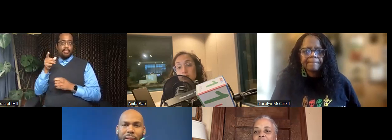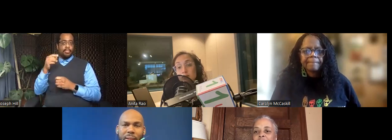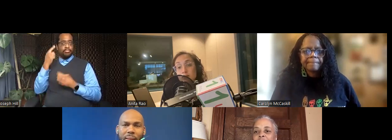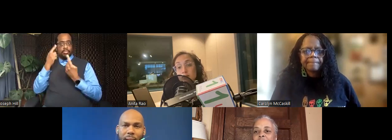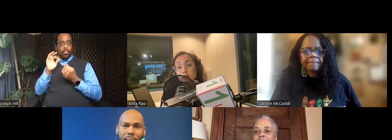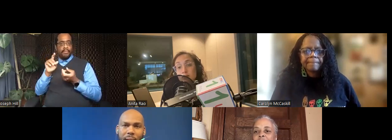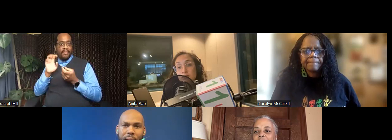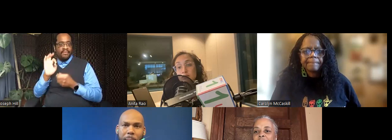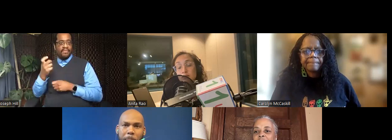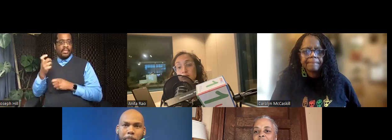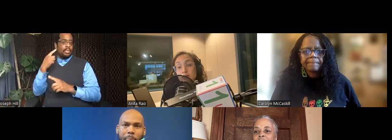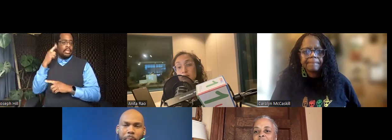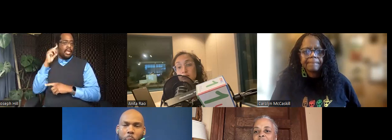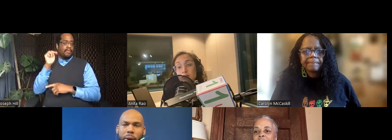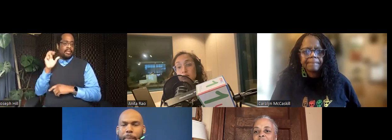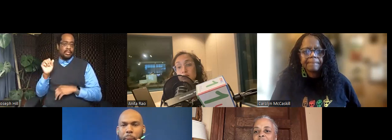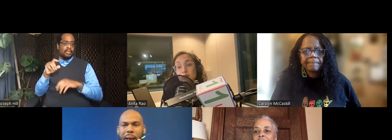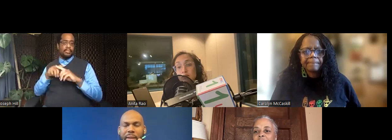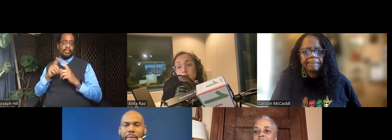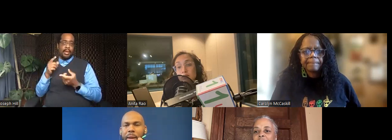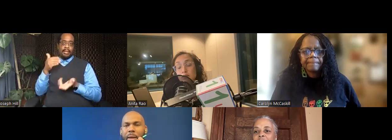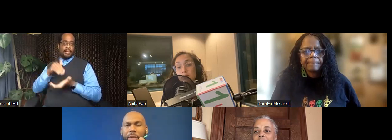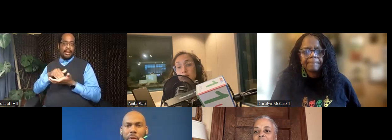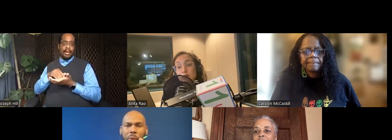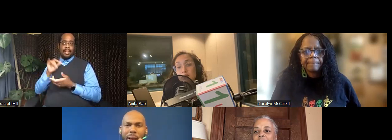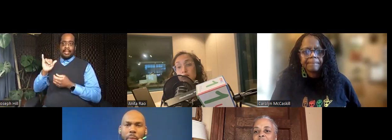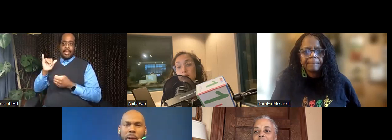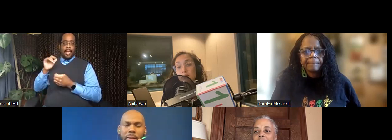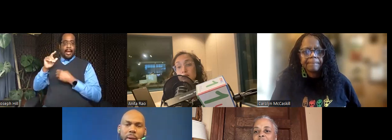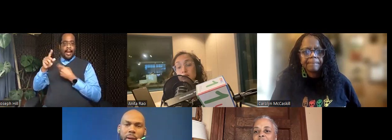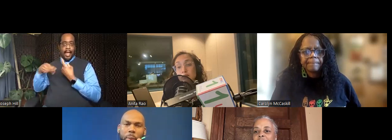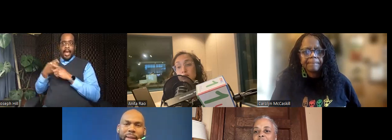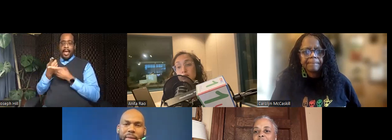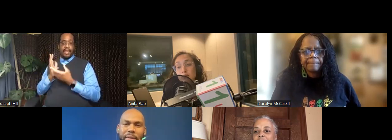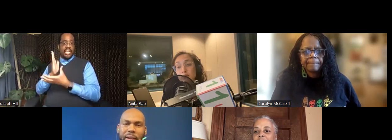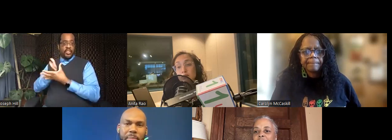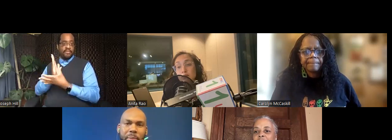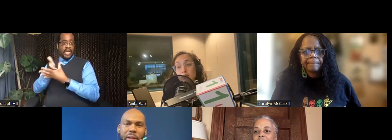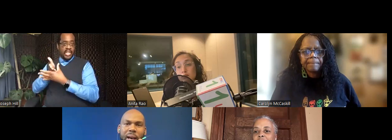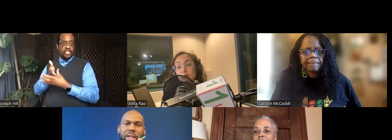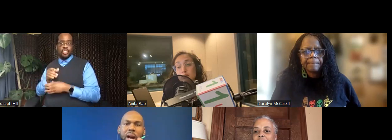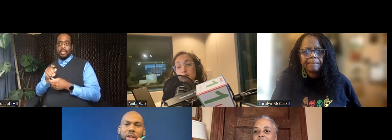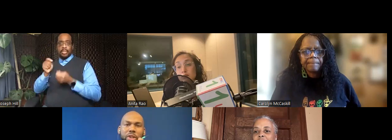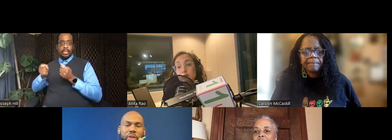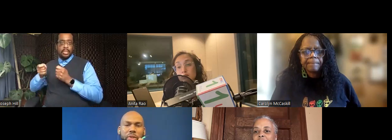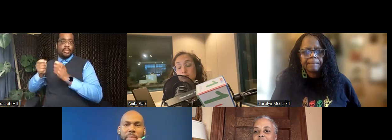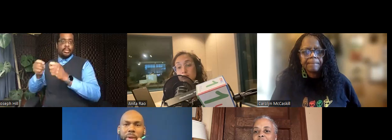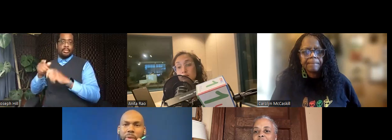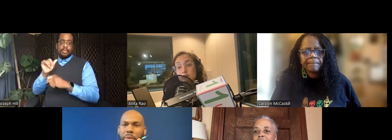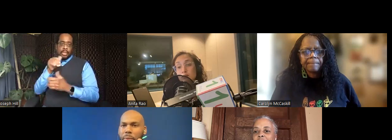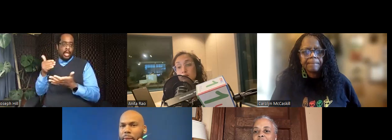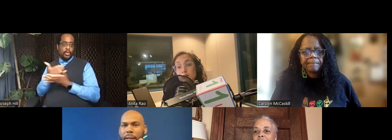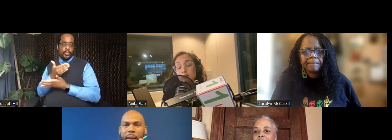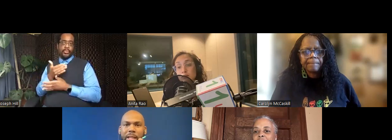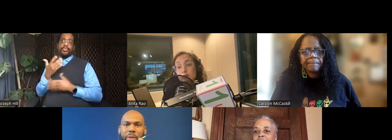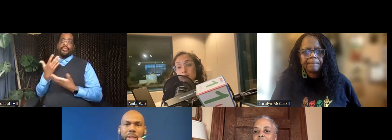Uh, that's another thing where a lot of views on that was we had to fix this person. A lot of doctors